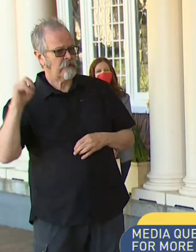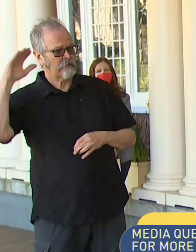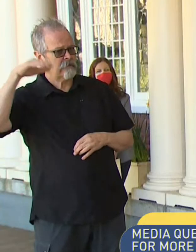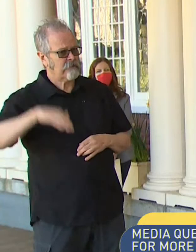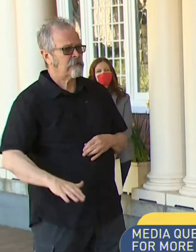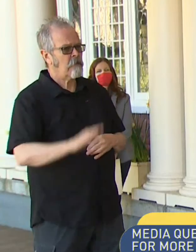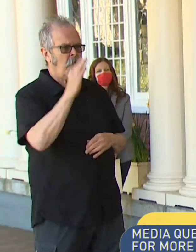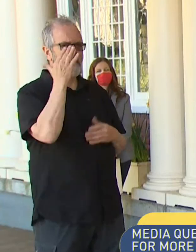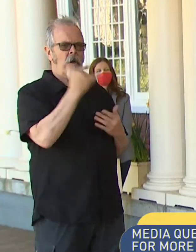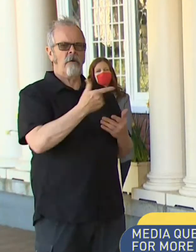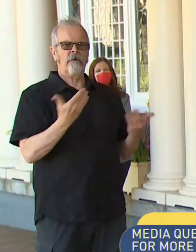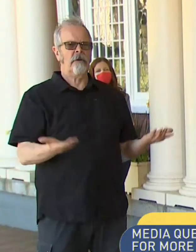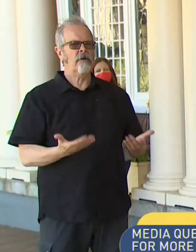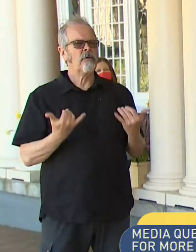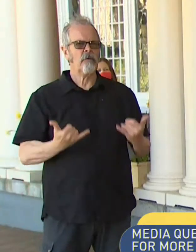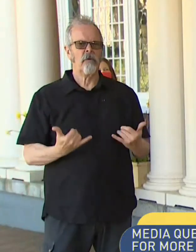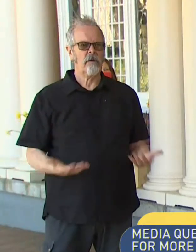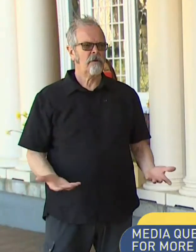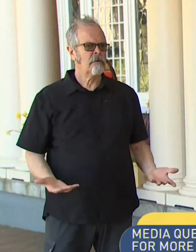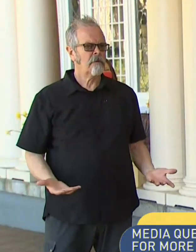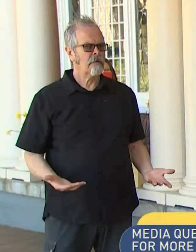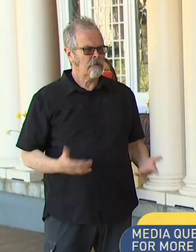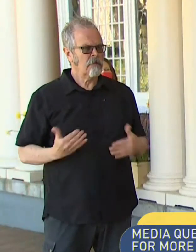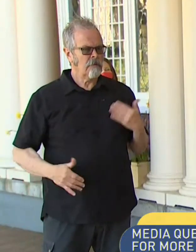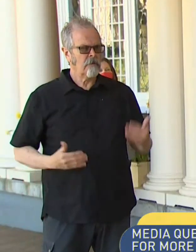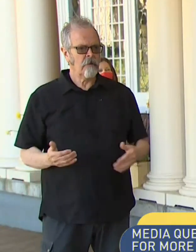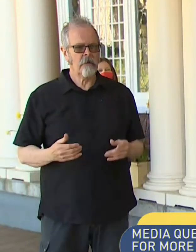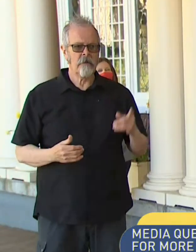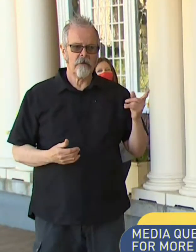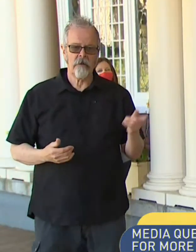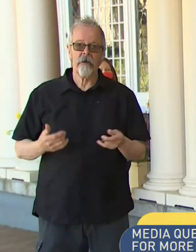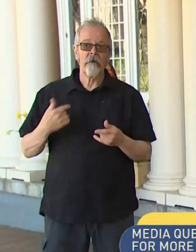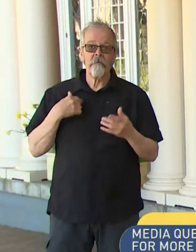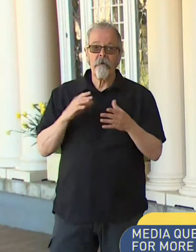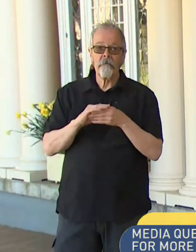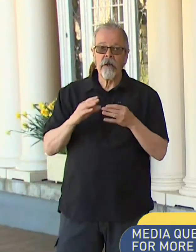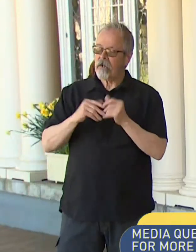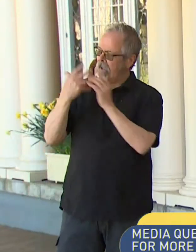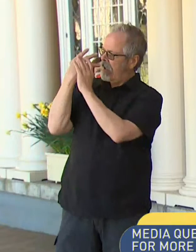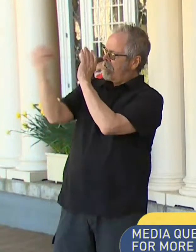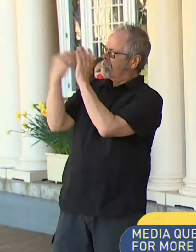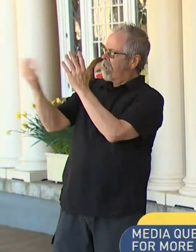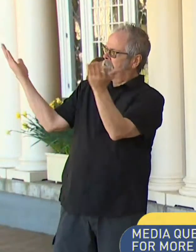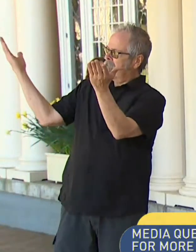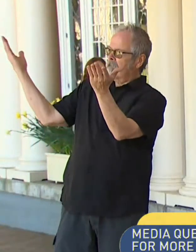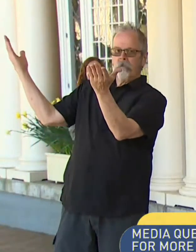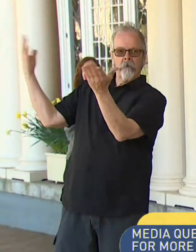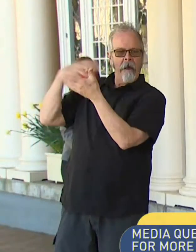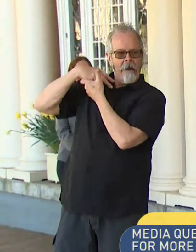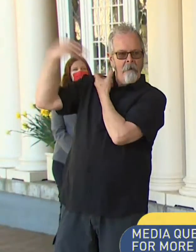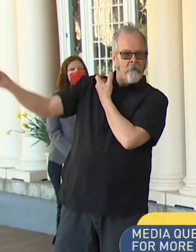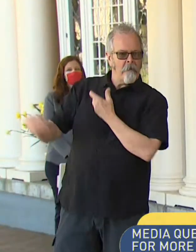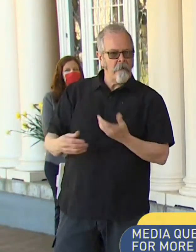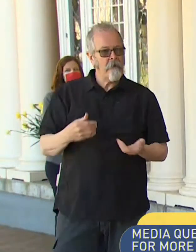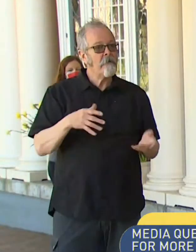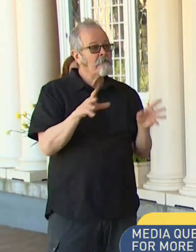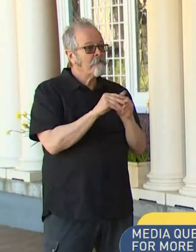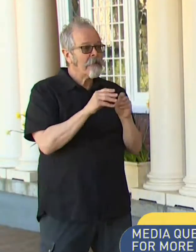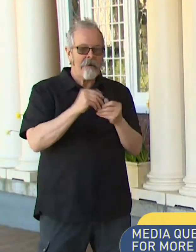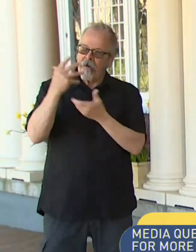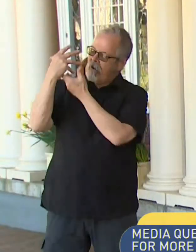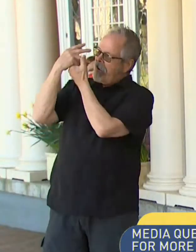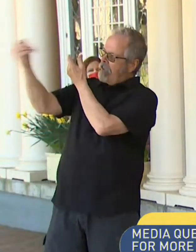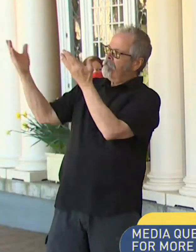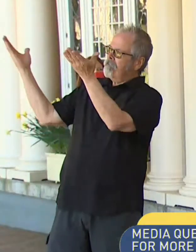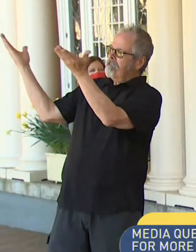today? My message is take it outside. Just take it outside. Have your meeting outside because it is so much